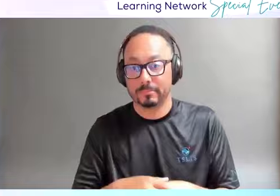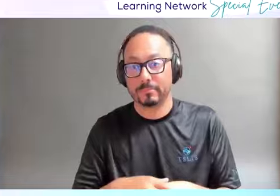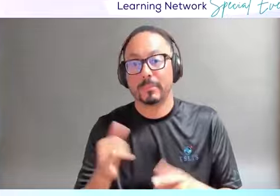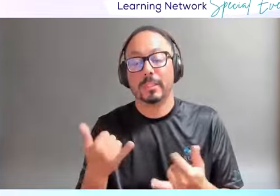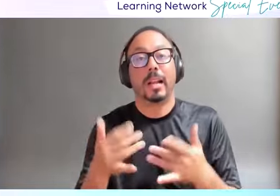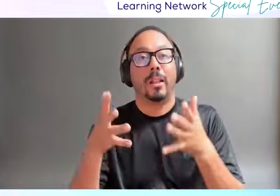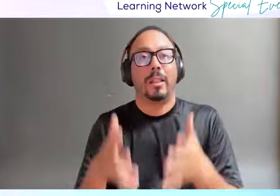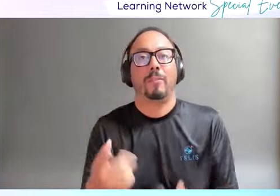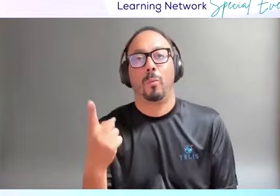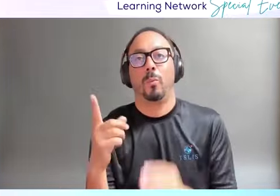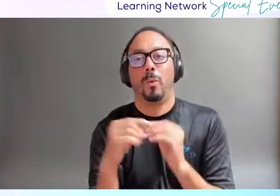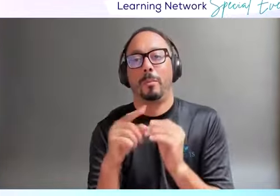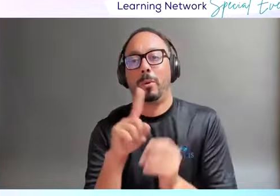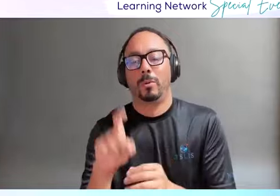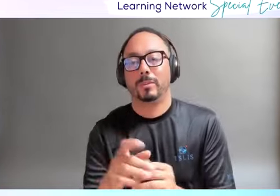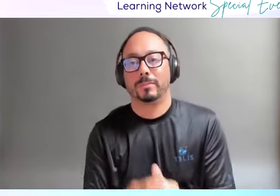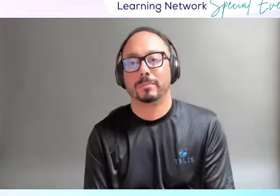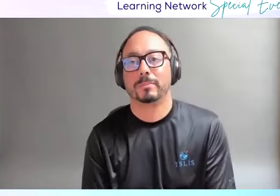one more question here.